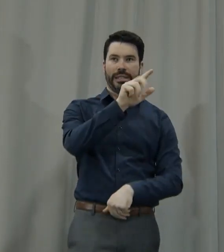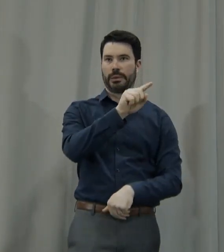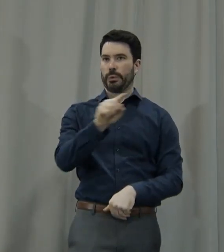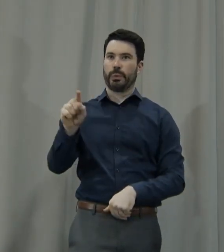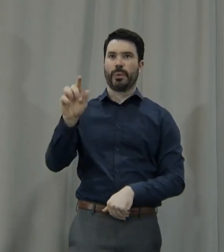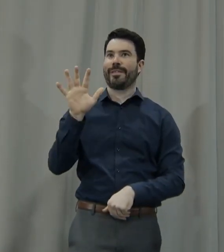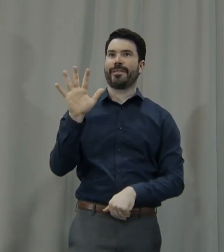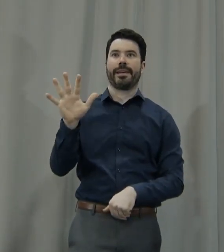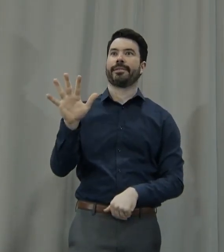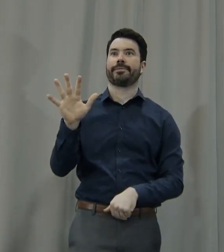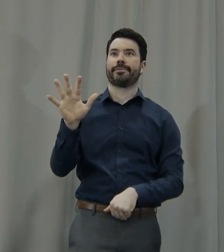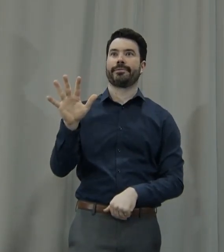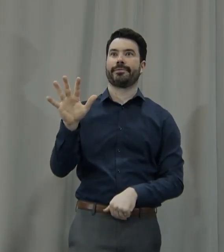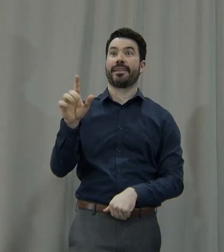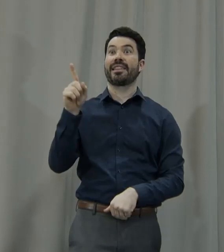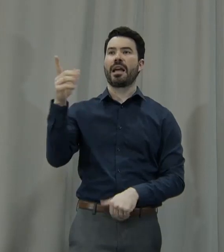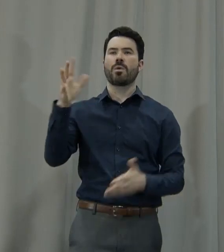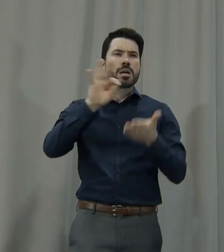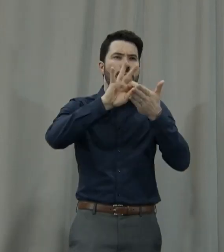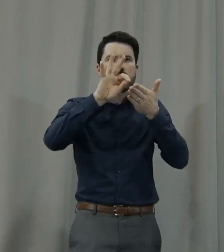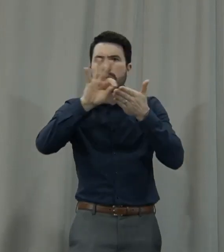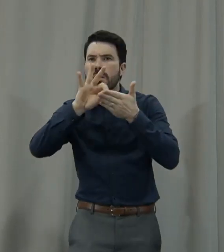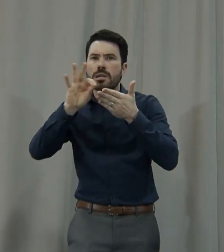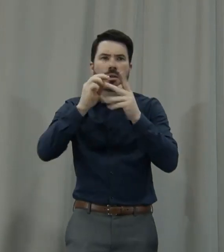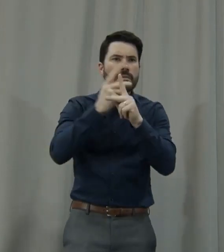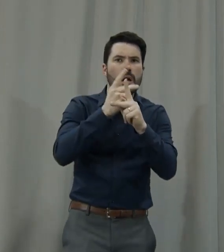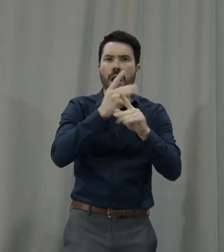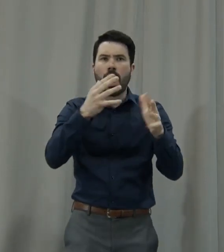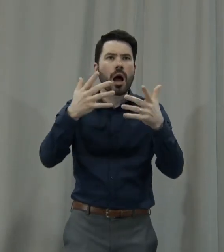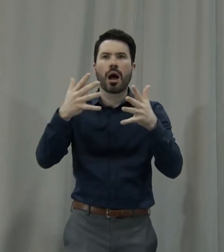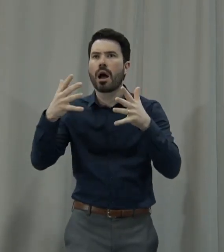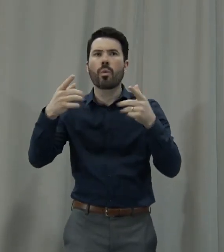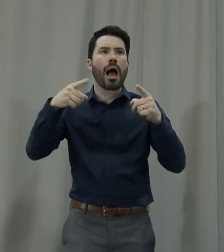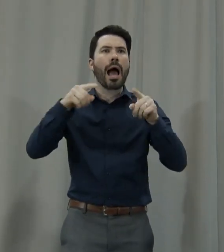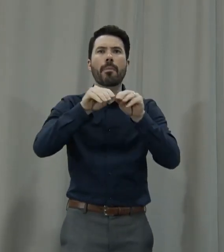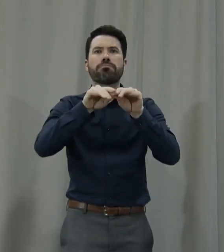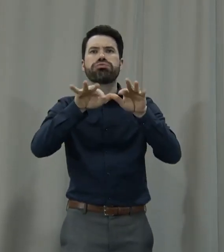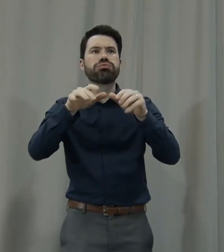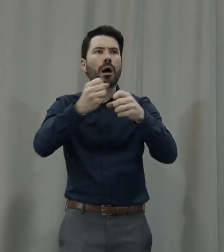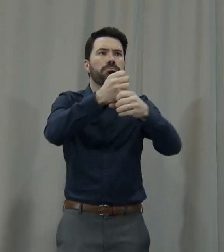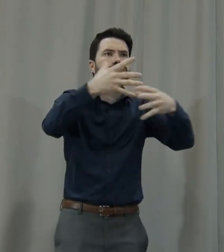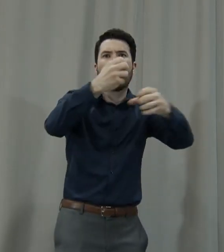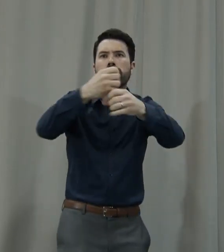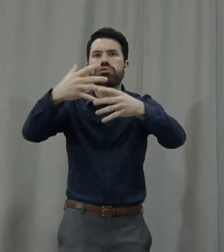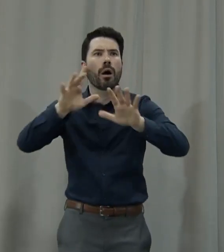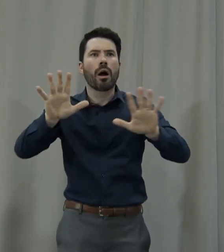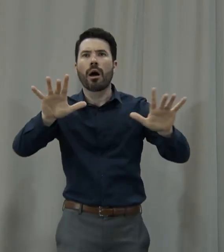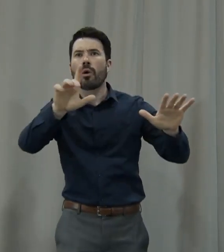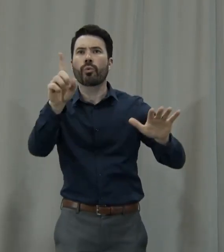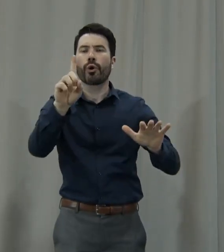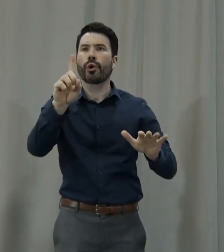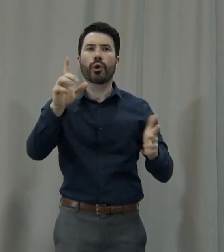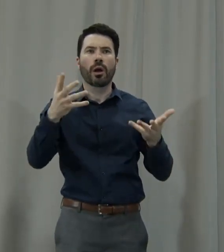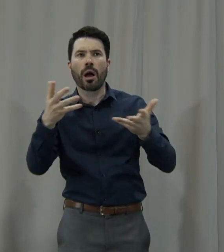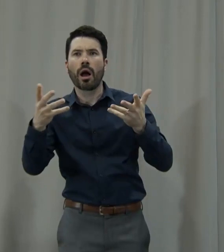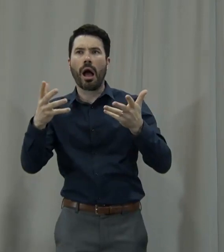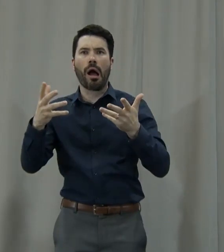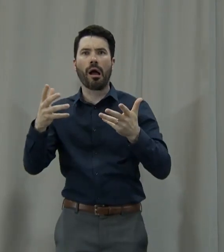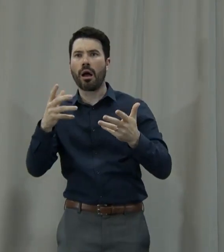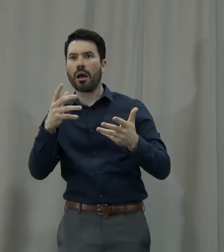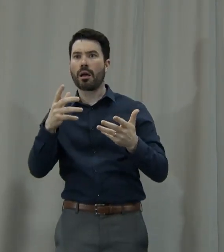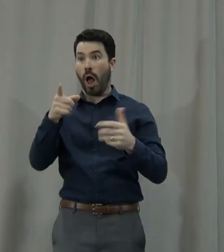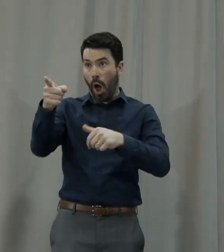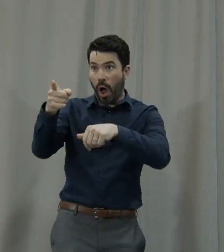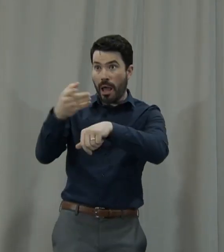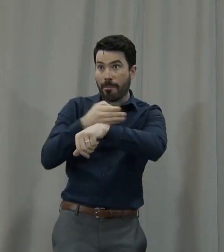to track what was happening in our communities and what improvements were occurring